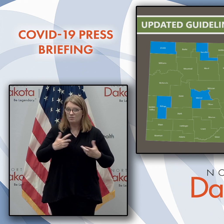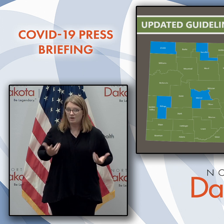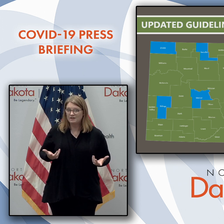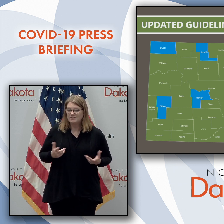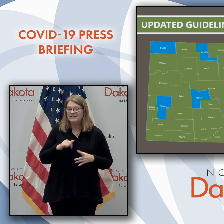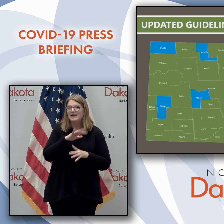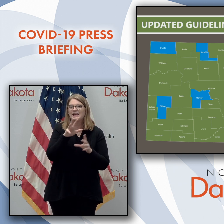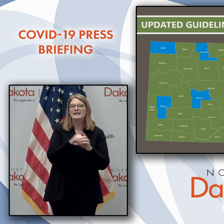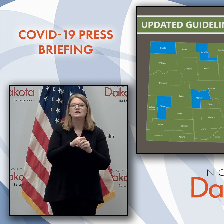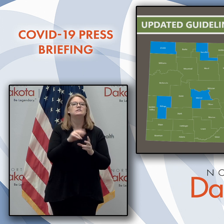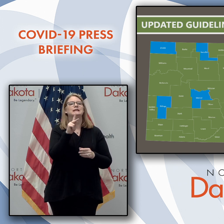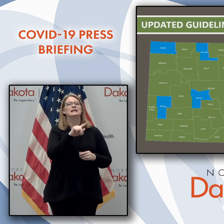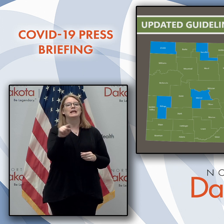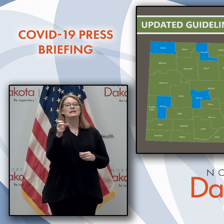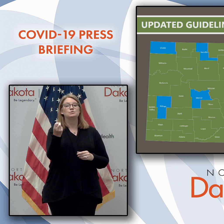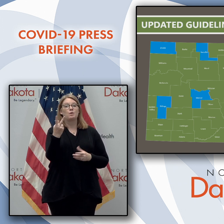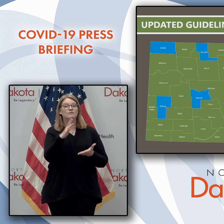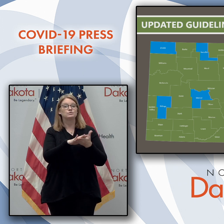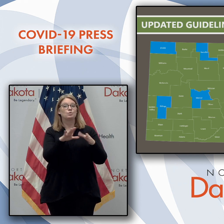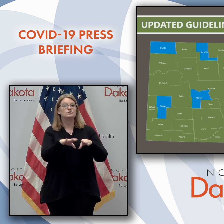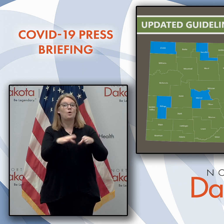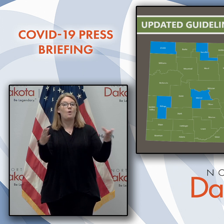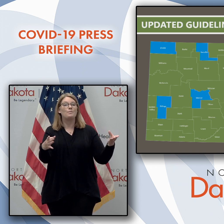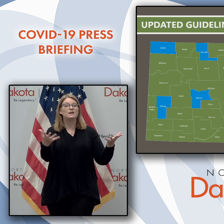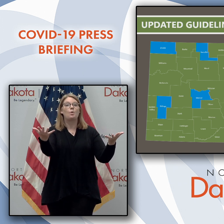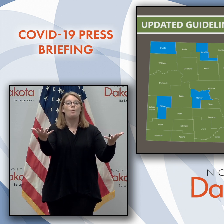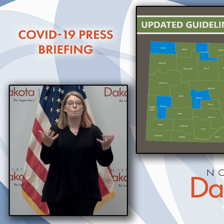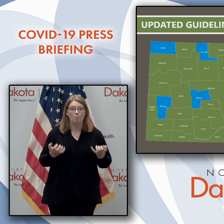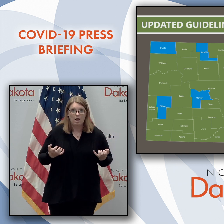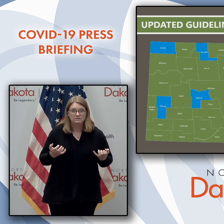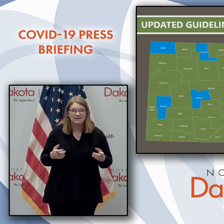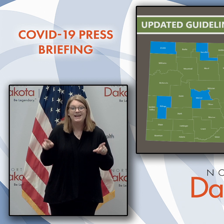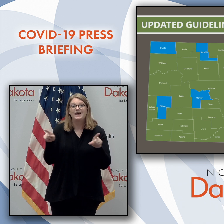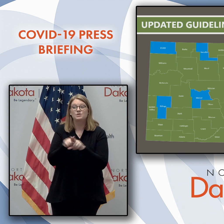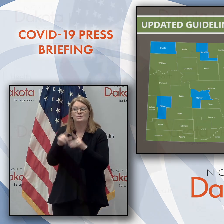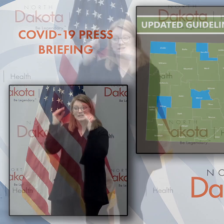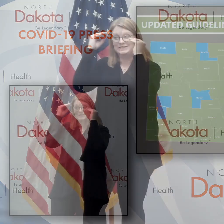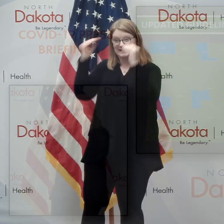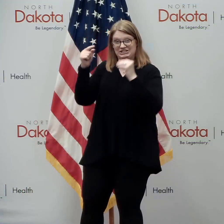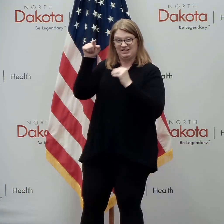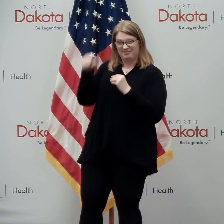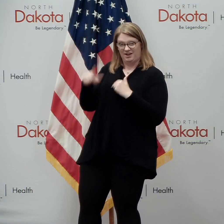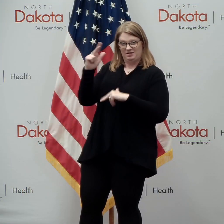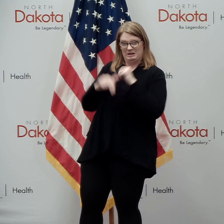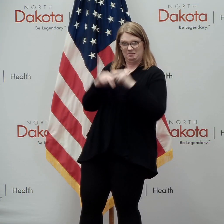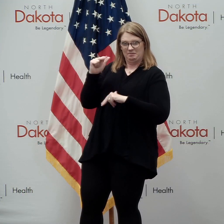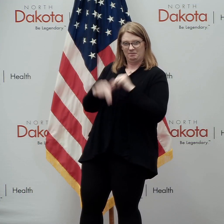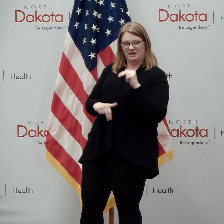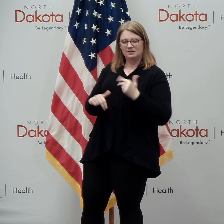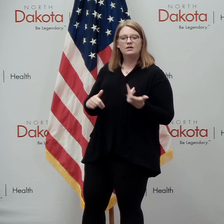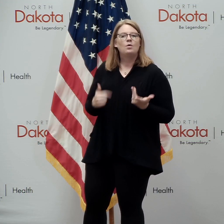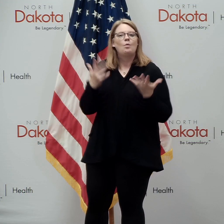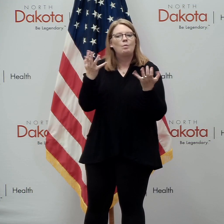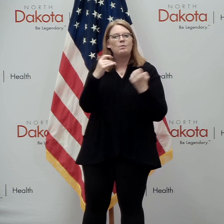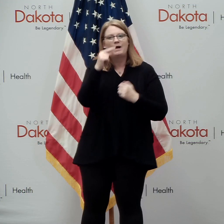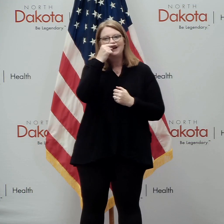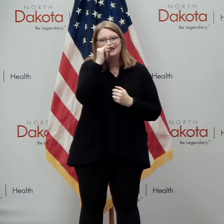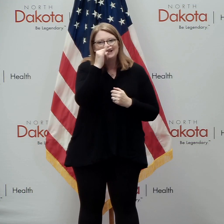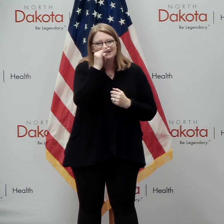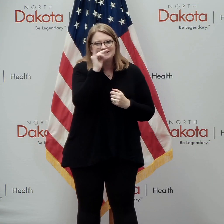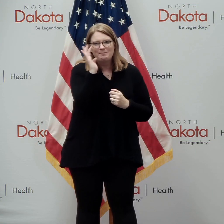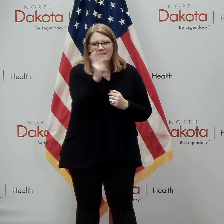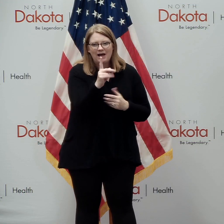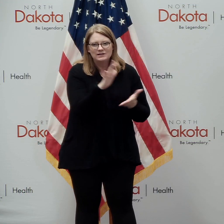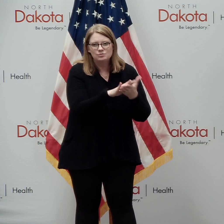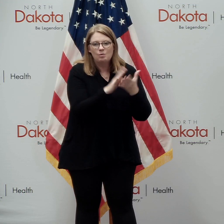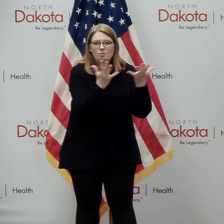our K-12 schools open and teaching on premise. Getting kids back in school,